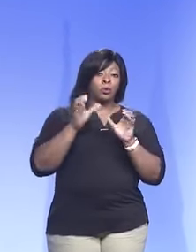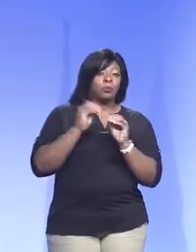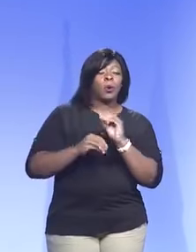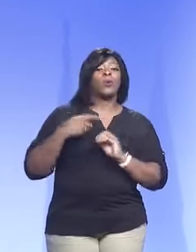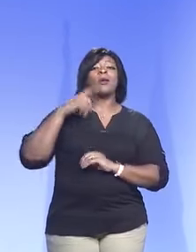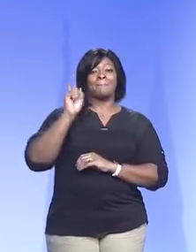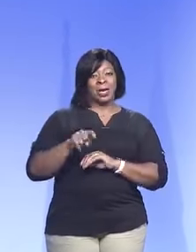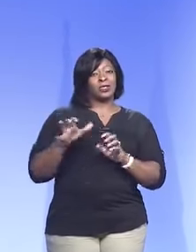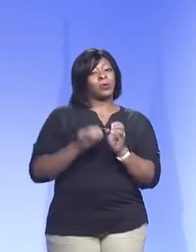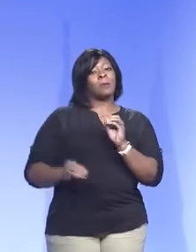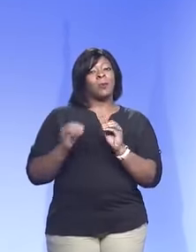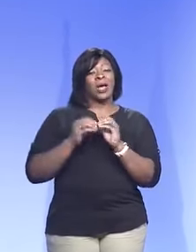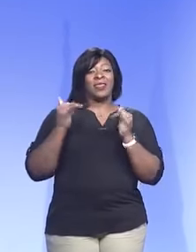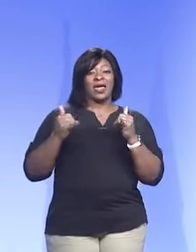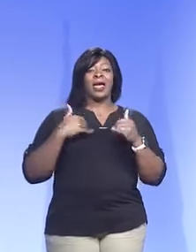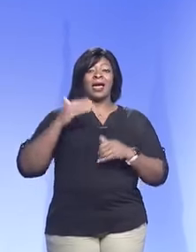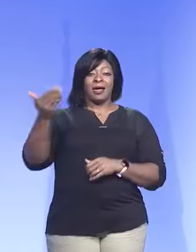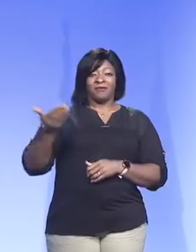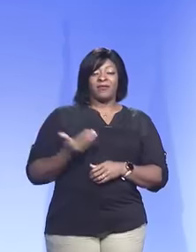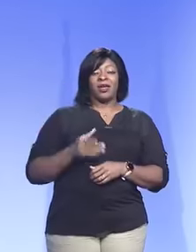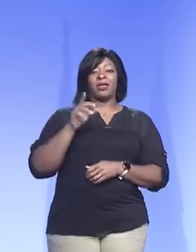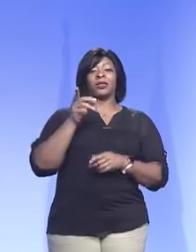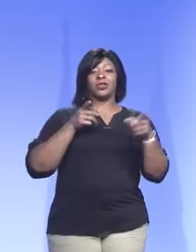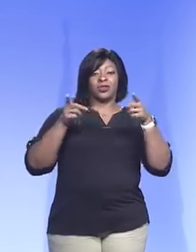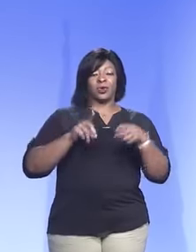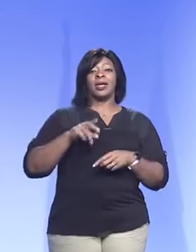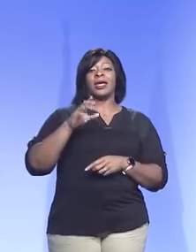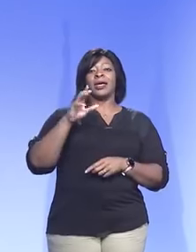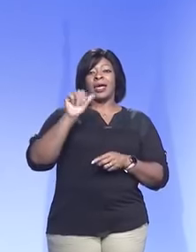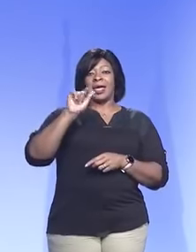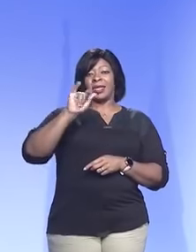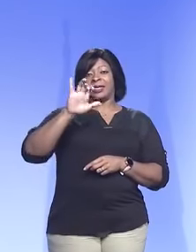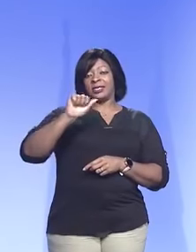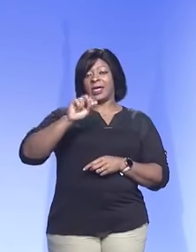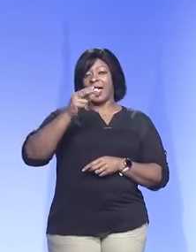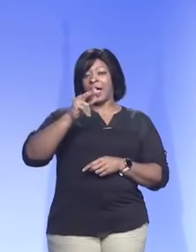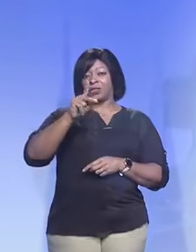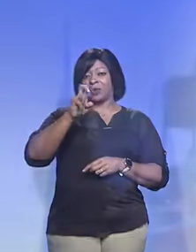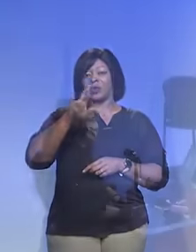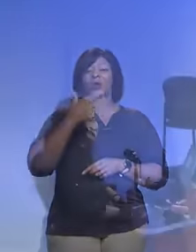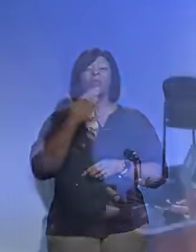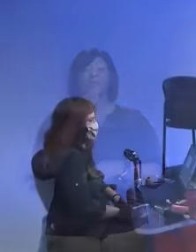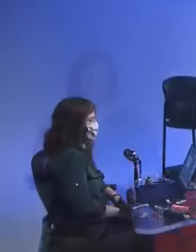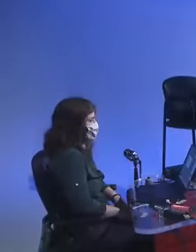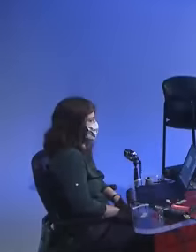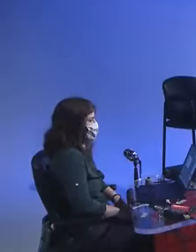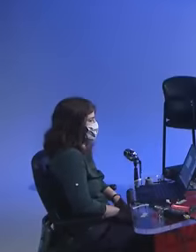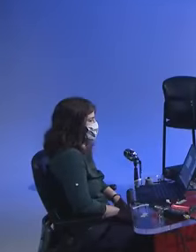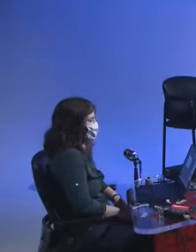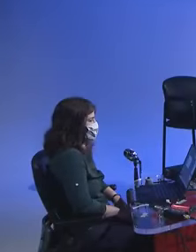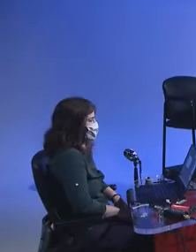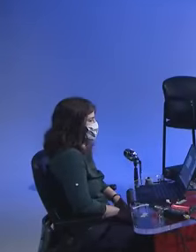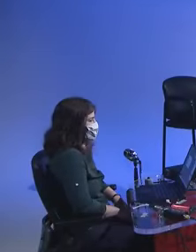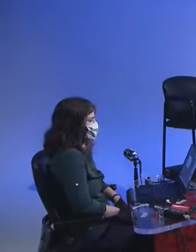do more. So with that, I would invite to the podium the director of our health department, Alisa Haushalter. Thanks.